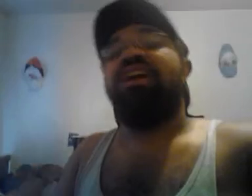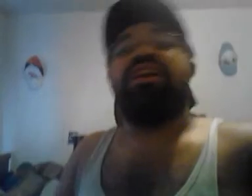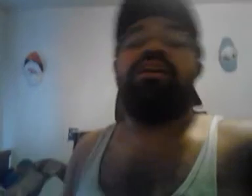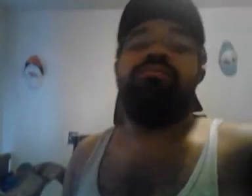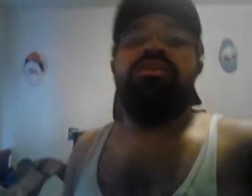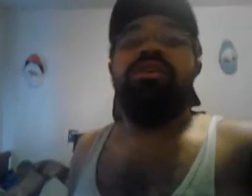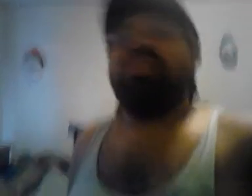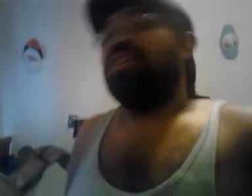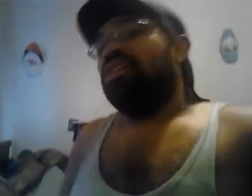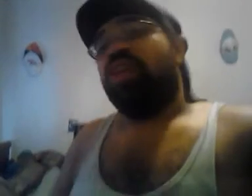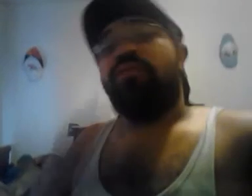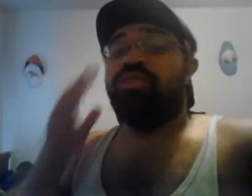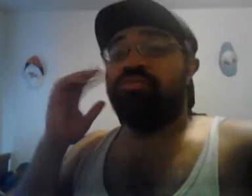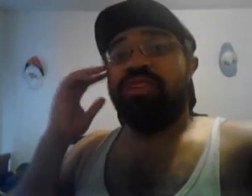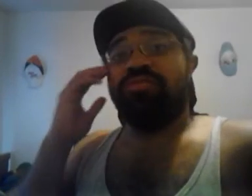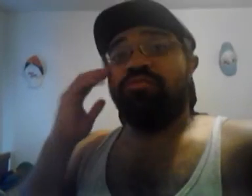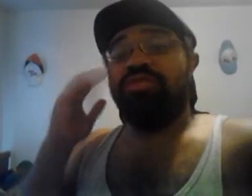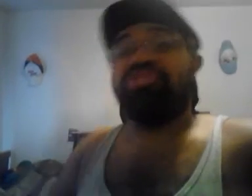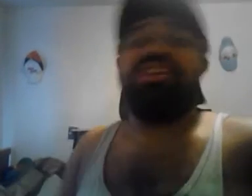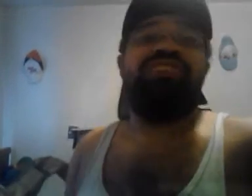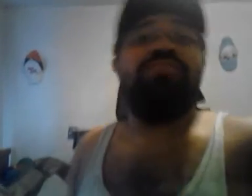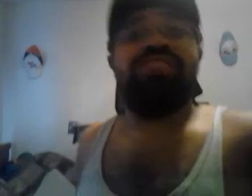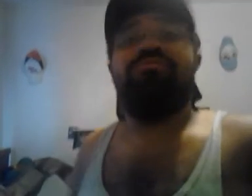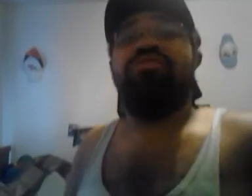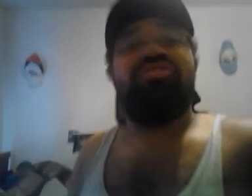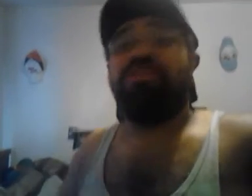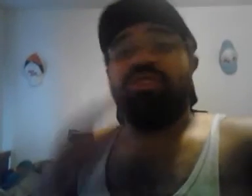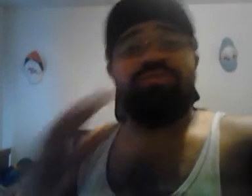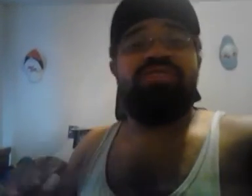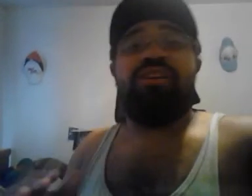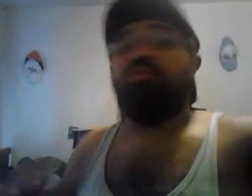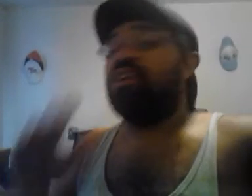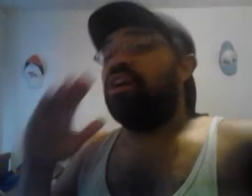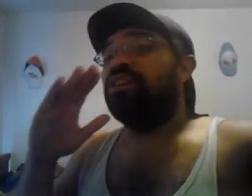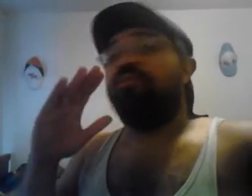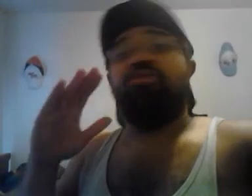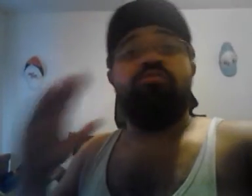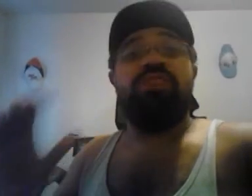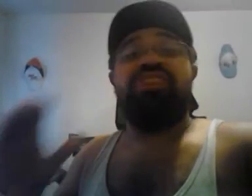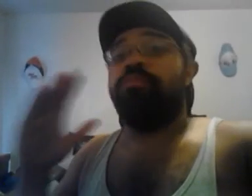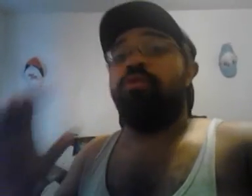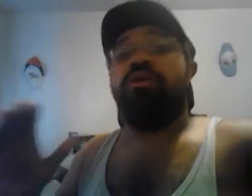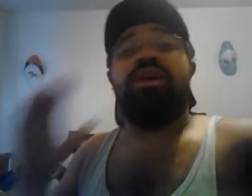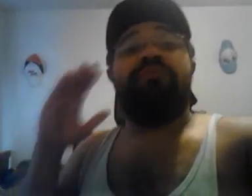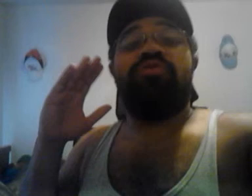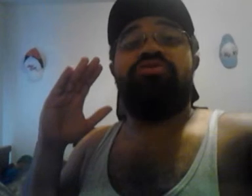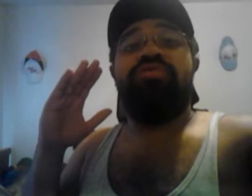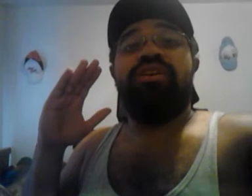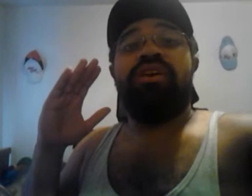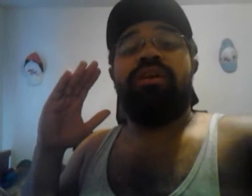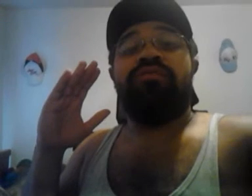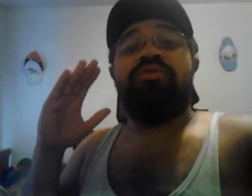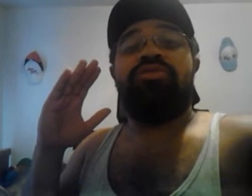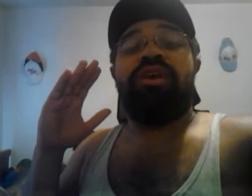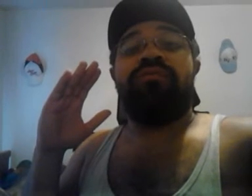it. If you want to make some real change, make some real change for yourself. Regardless if you're rich or poor, if you're